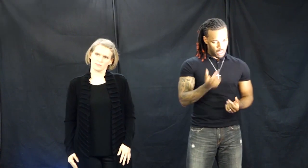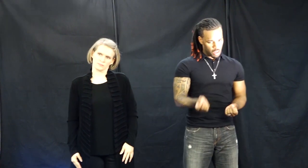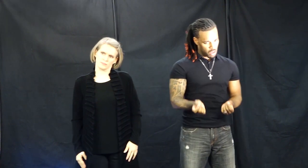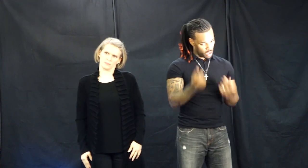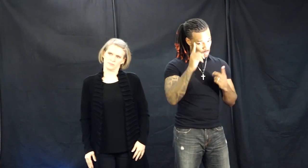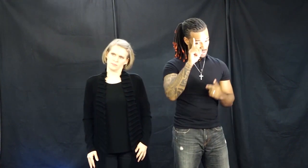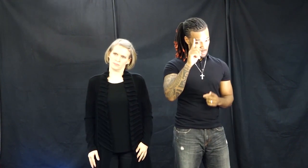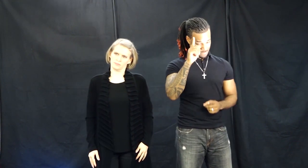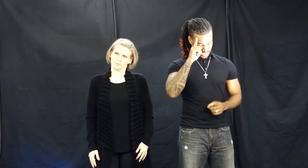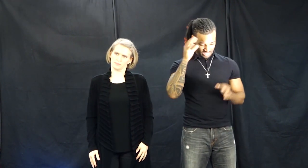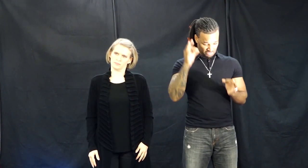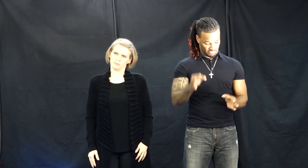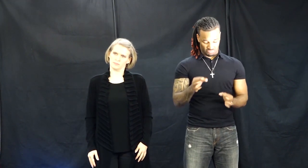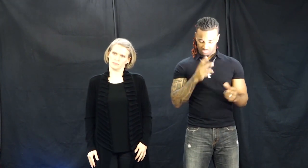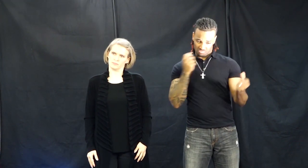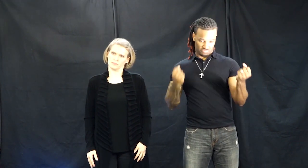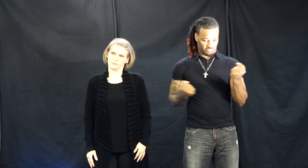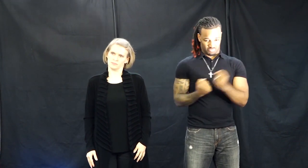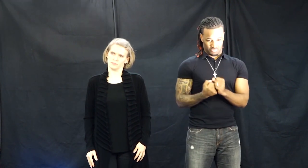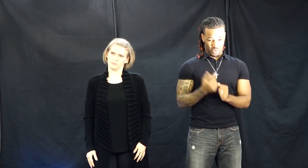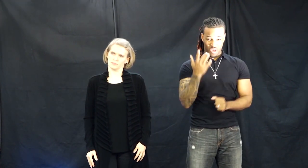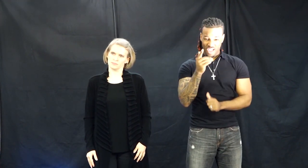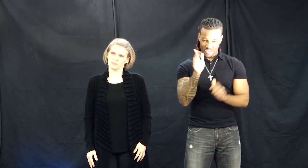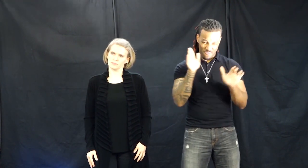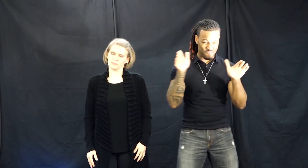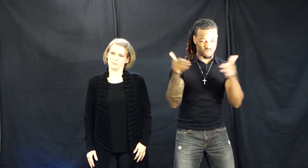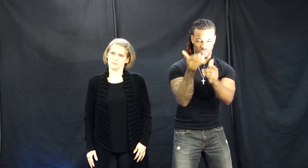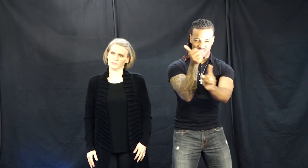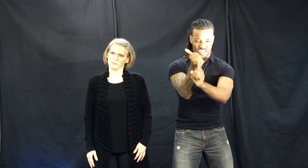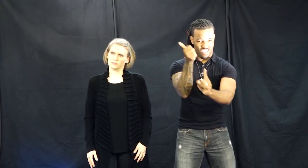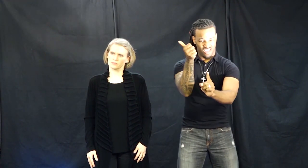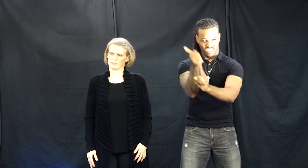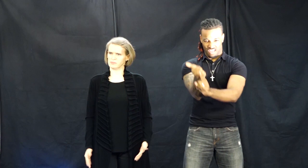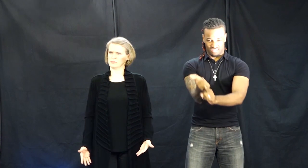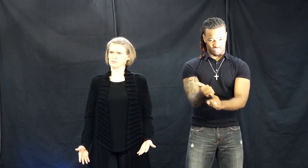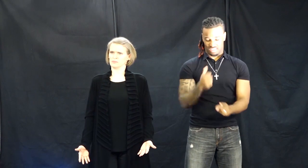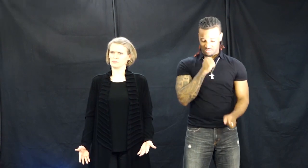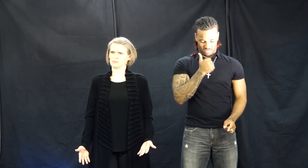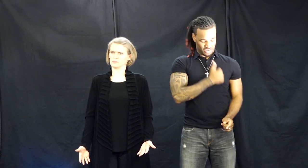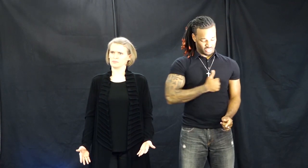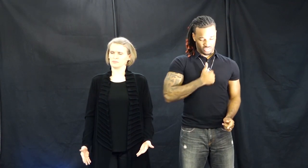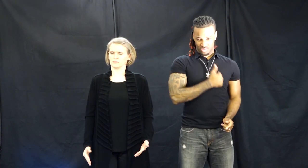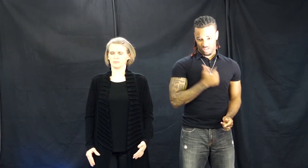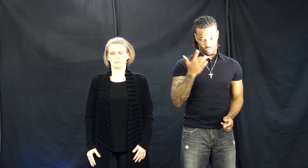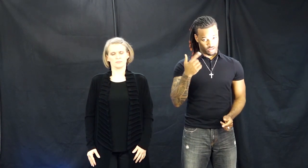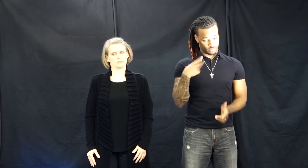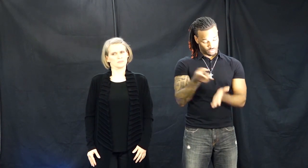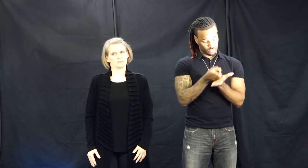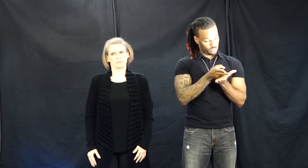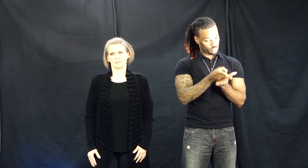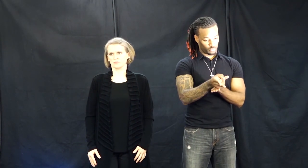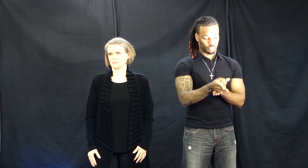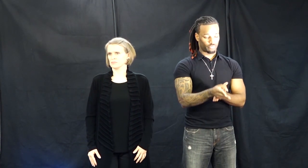stand by what I said, every bit of it. You stand only for yourself. It's what you do. I can't apologize because it's true. Let's